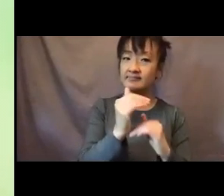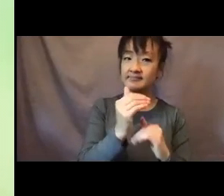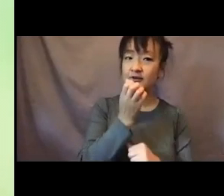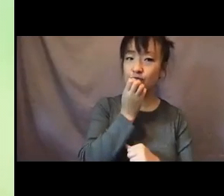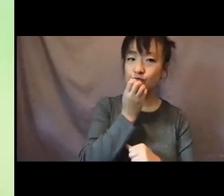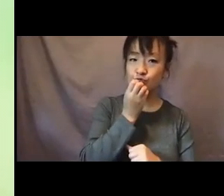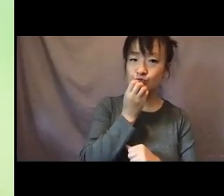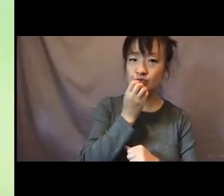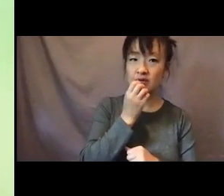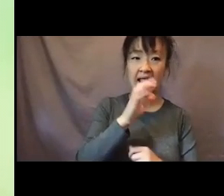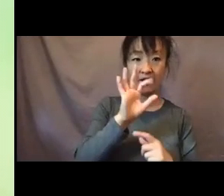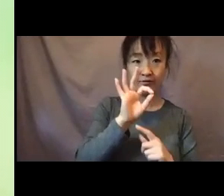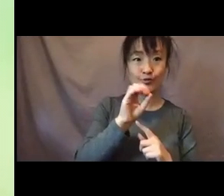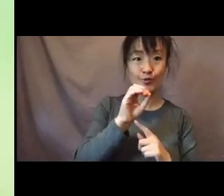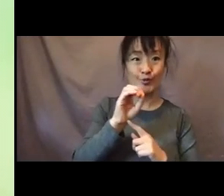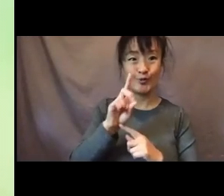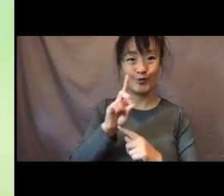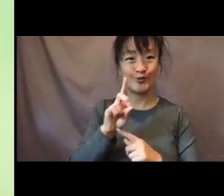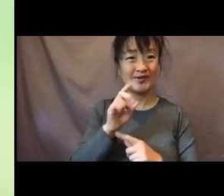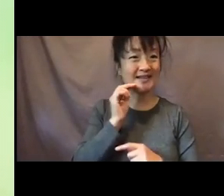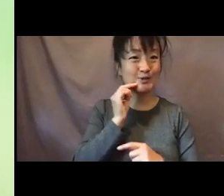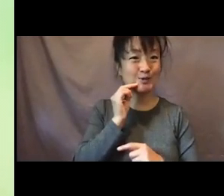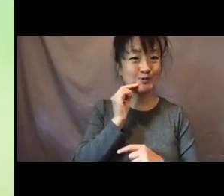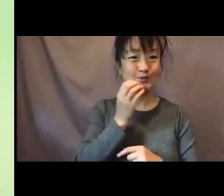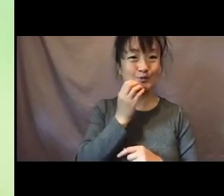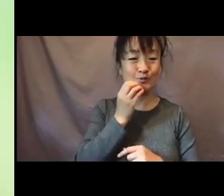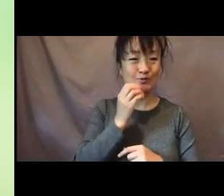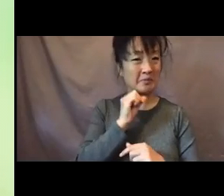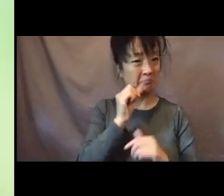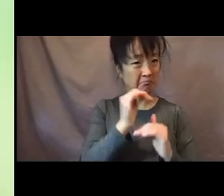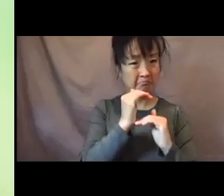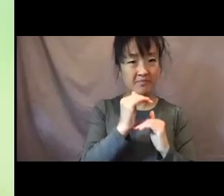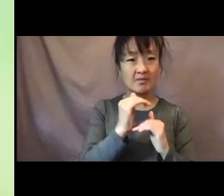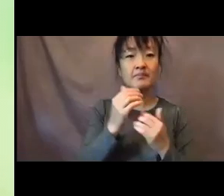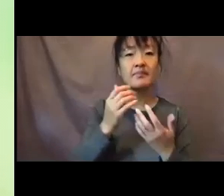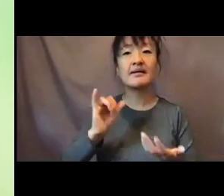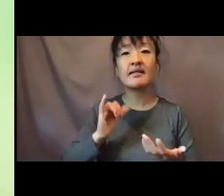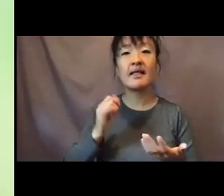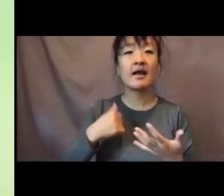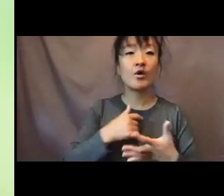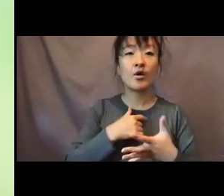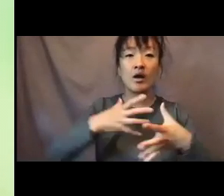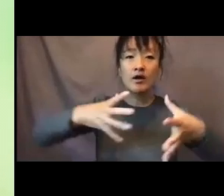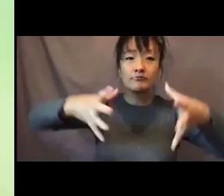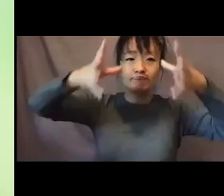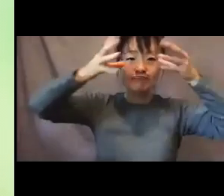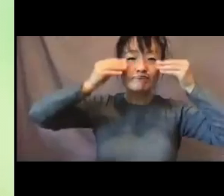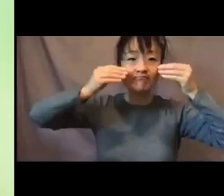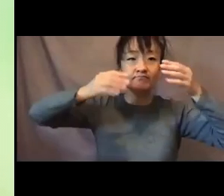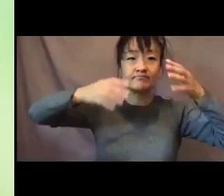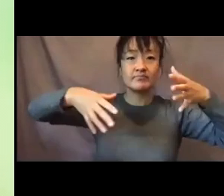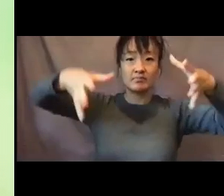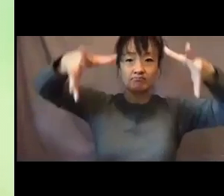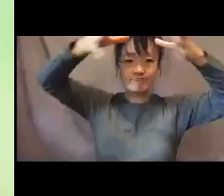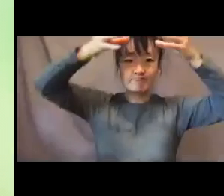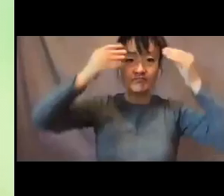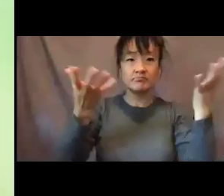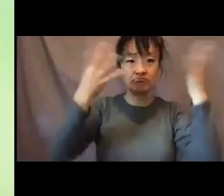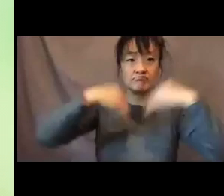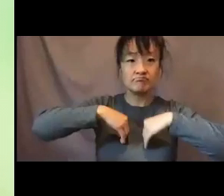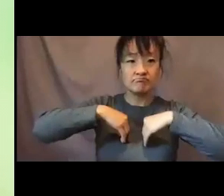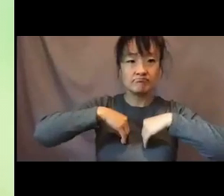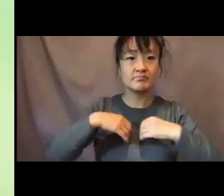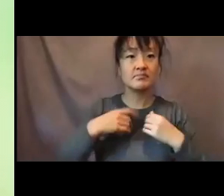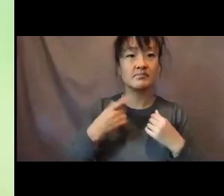like nutritional food. It's also the stuff that we're taking into us, what